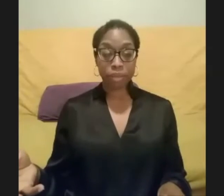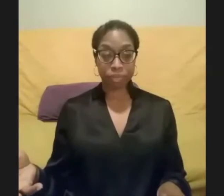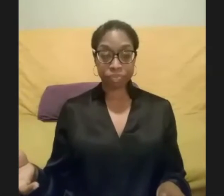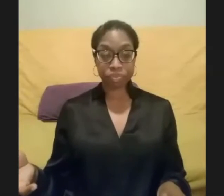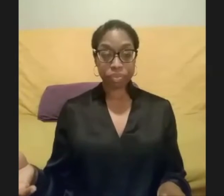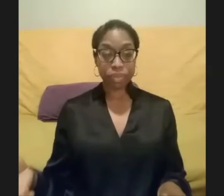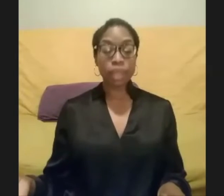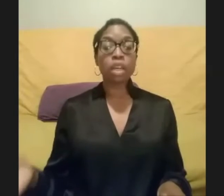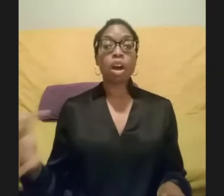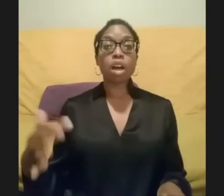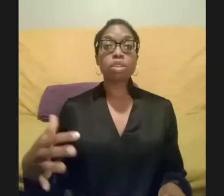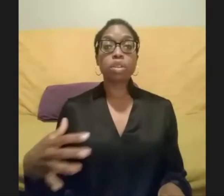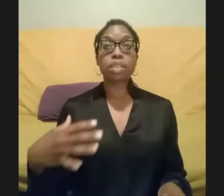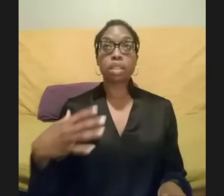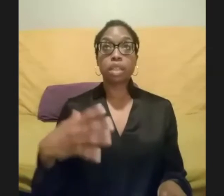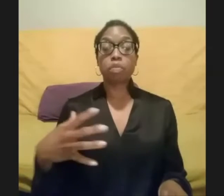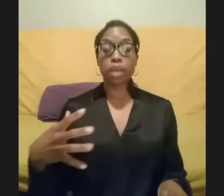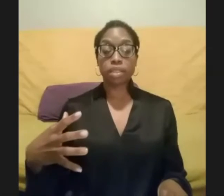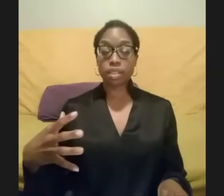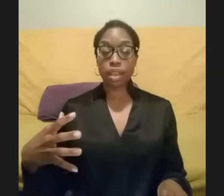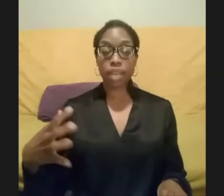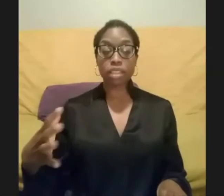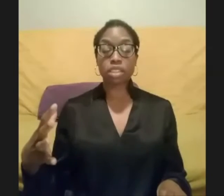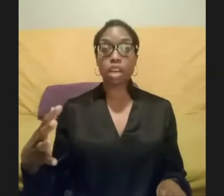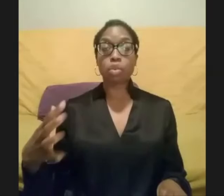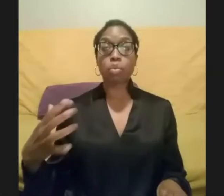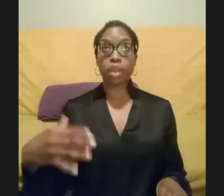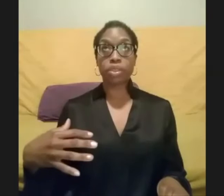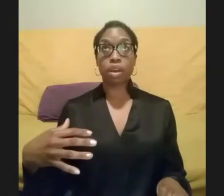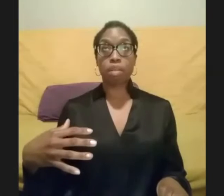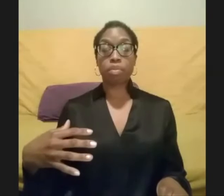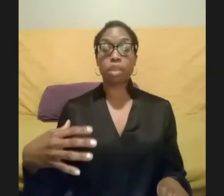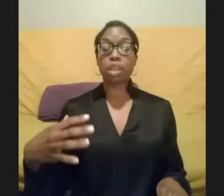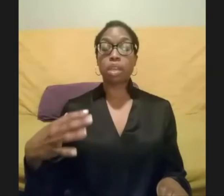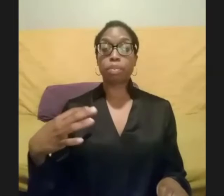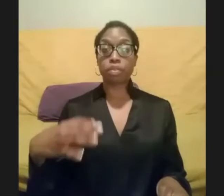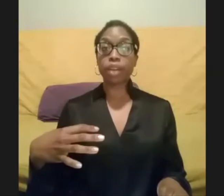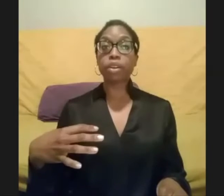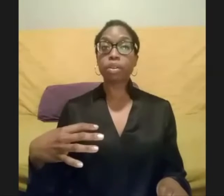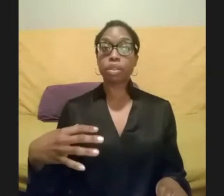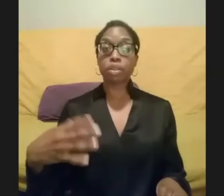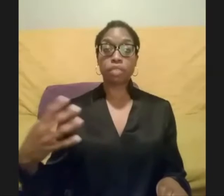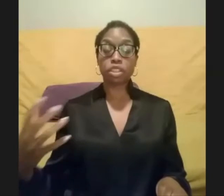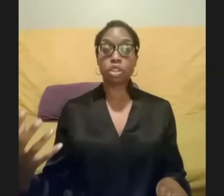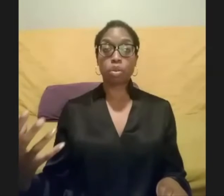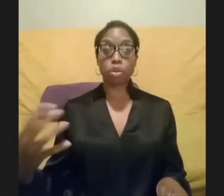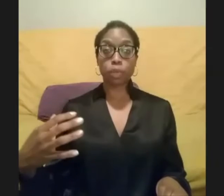MRI. Also, there is the clinical breast exam that's done with the provider, the physician or nurse